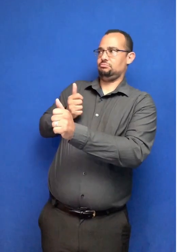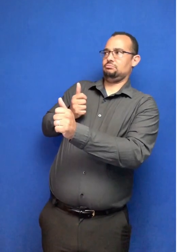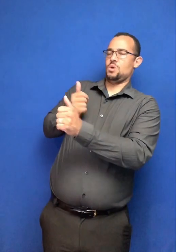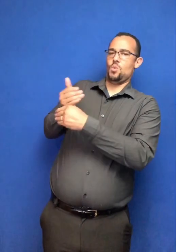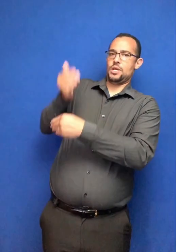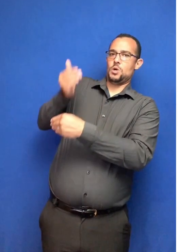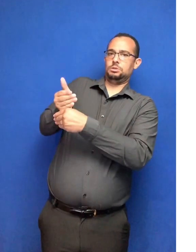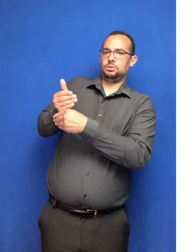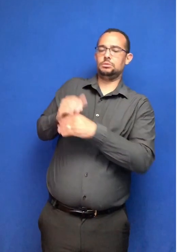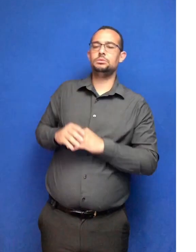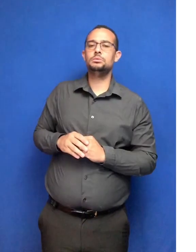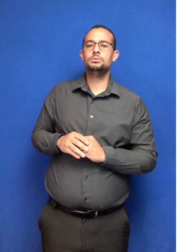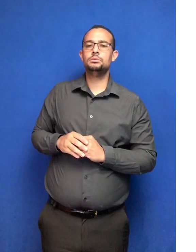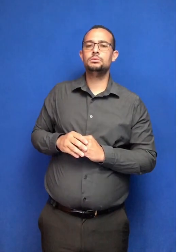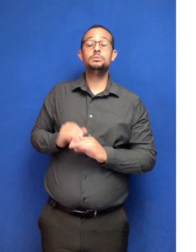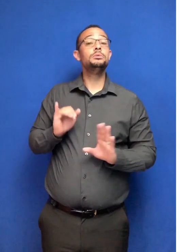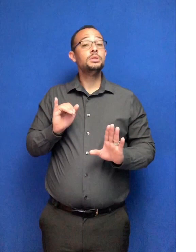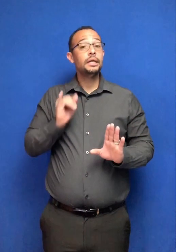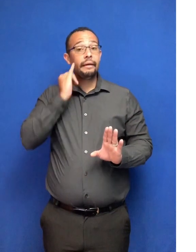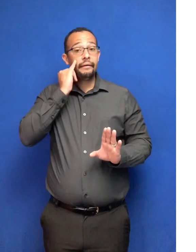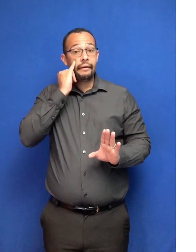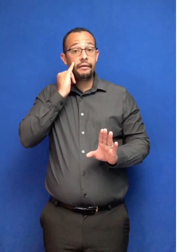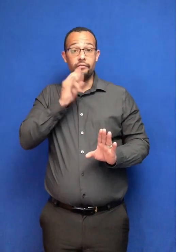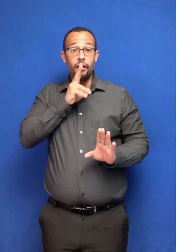does occur, you get stuck in your house because of flooding,